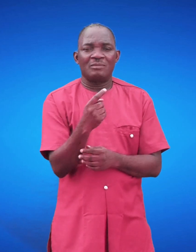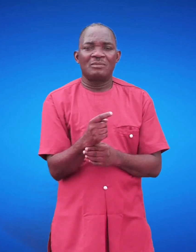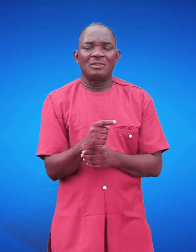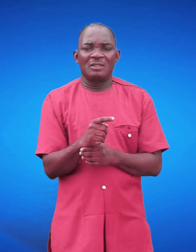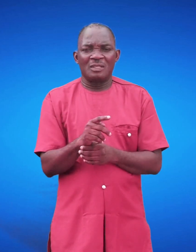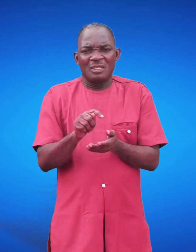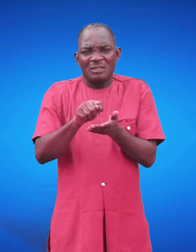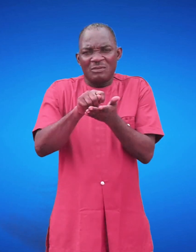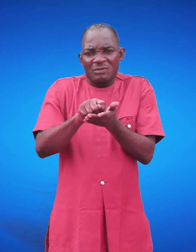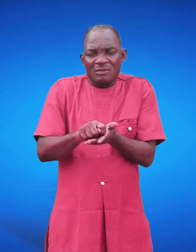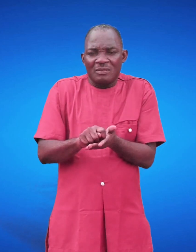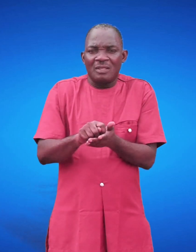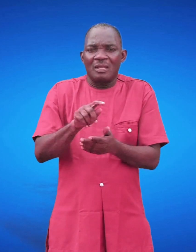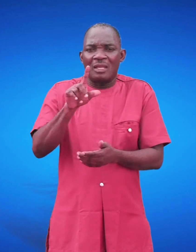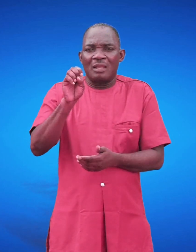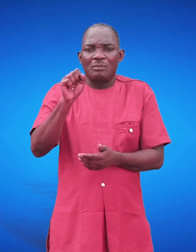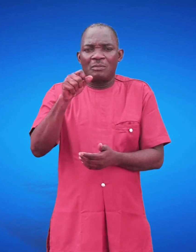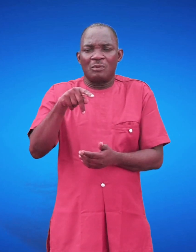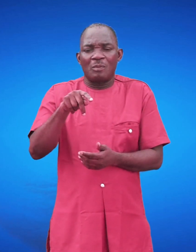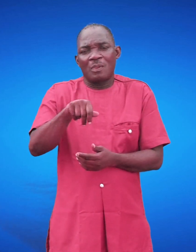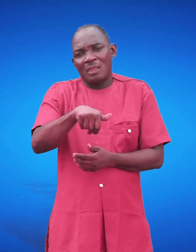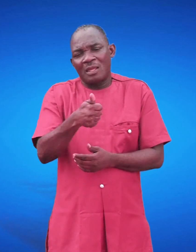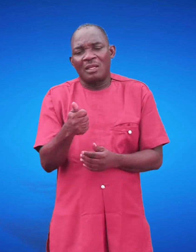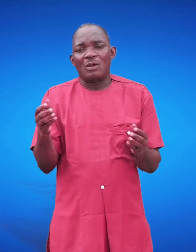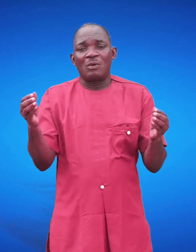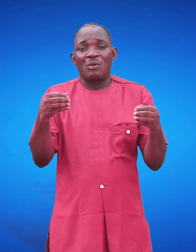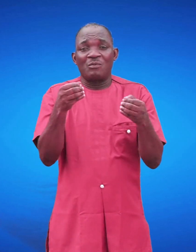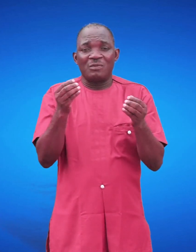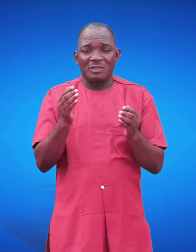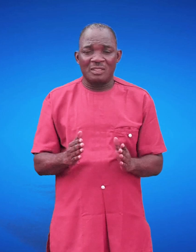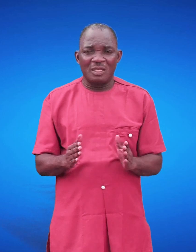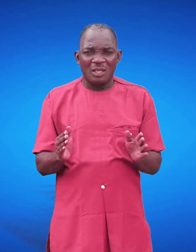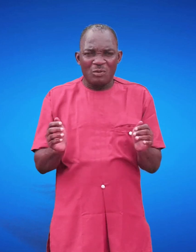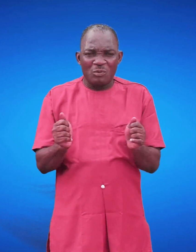Treating LEAP and other officials with respect.